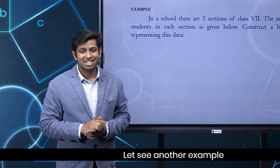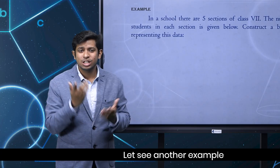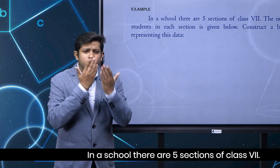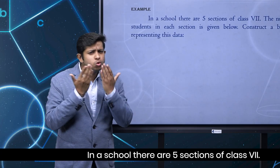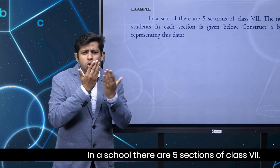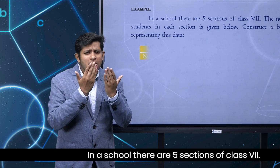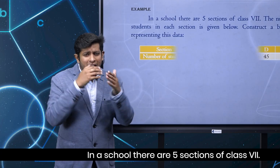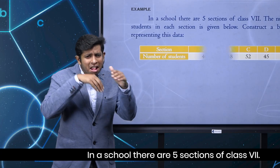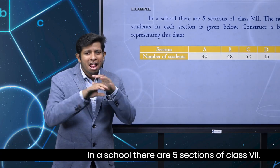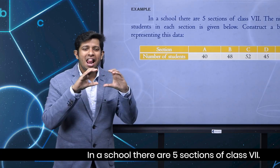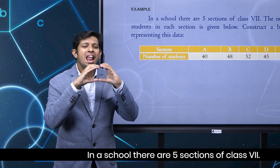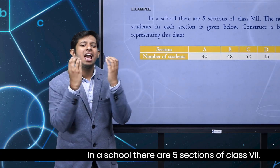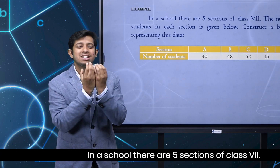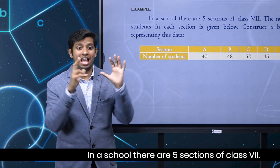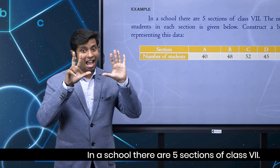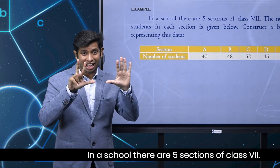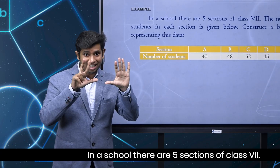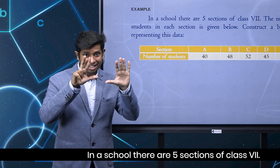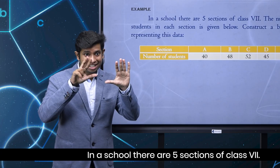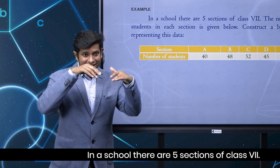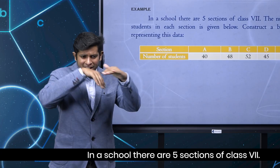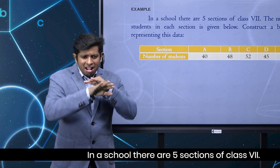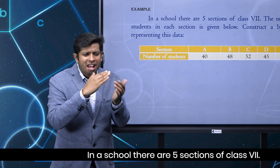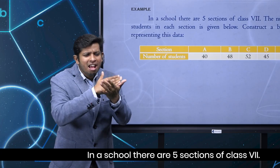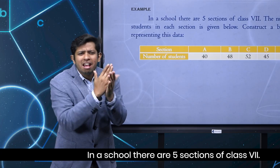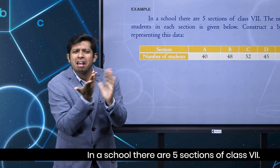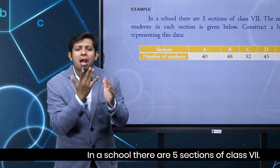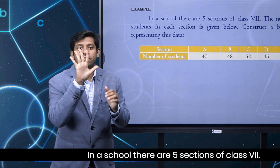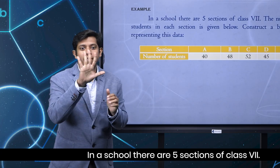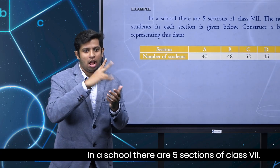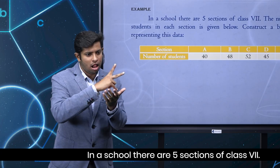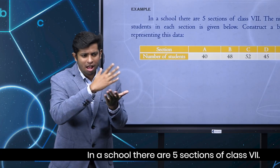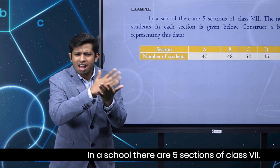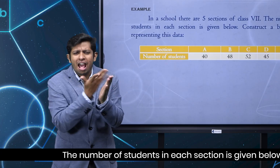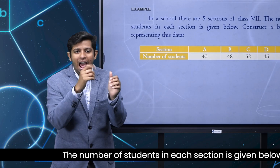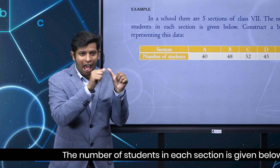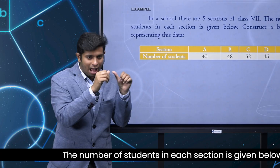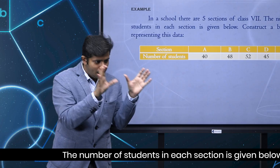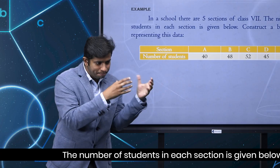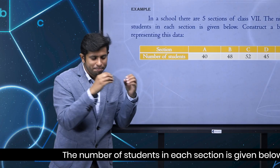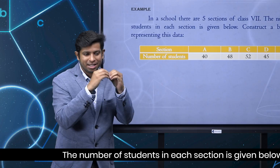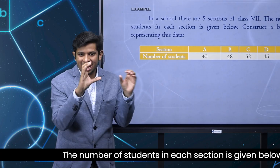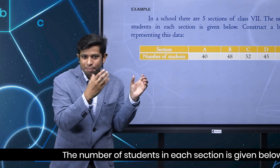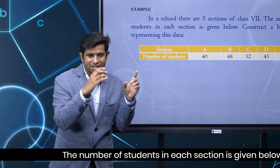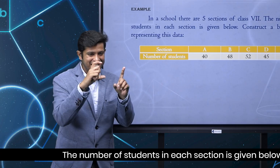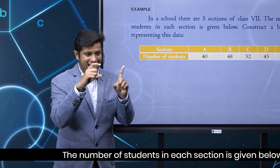In a school, there are 5 sections of class 7. The number of students in each section is given